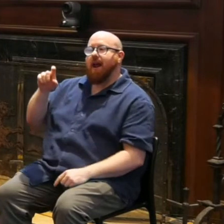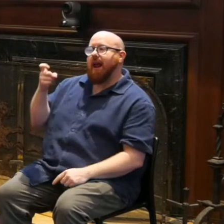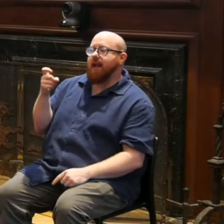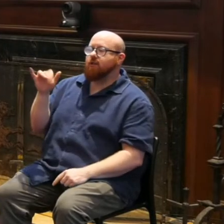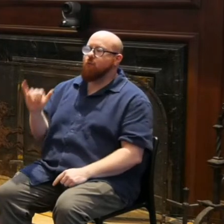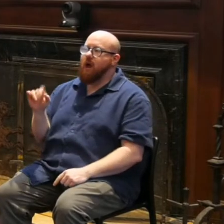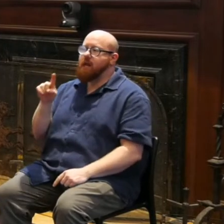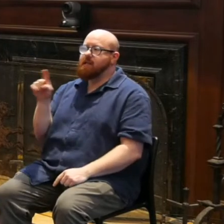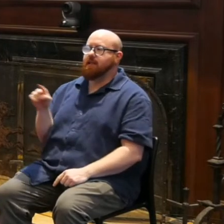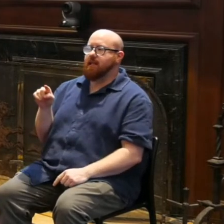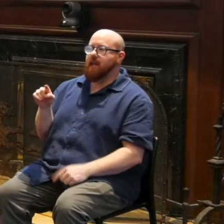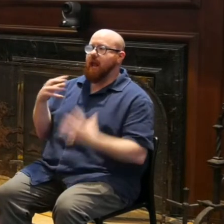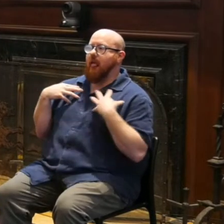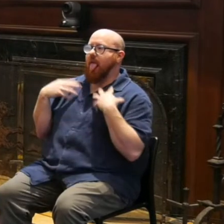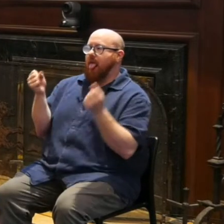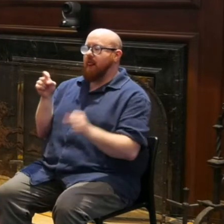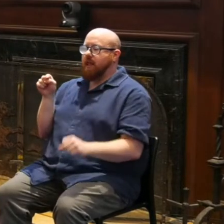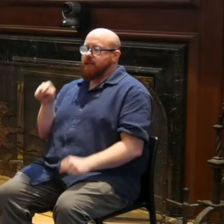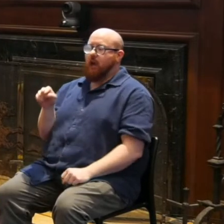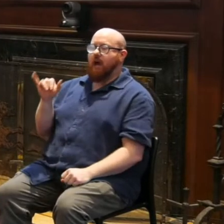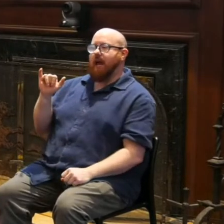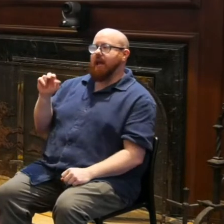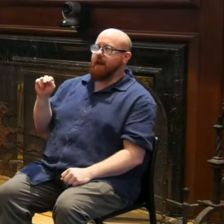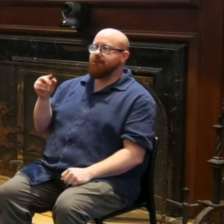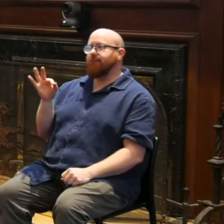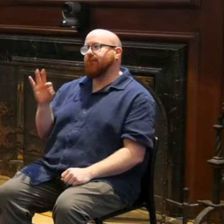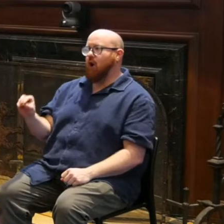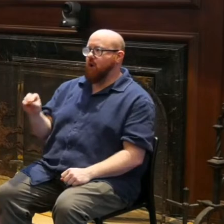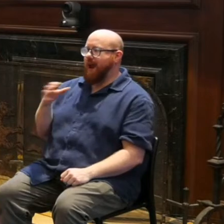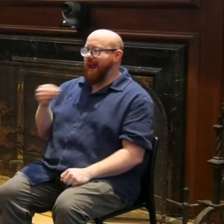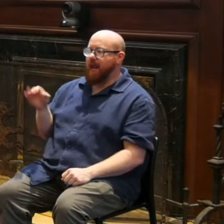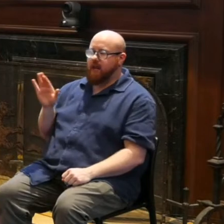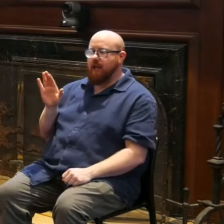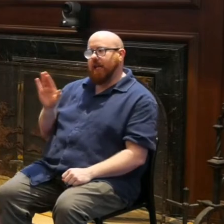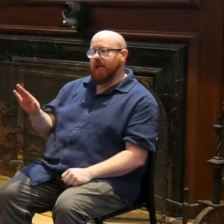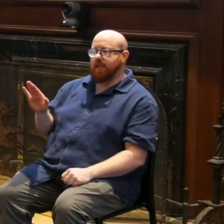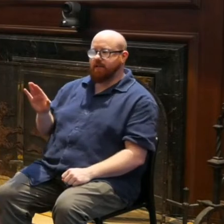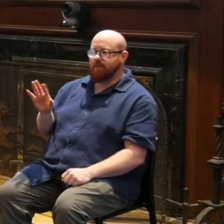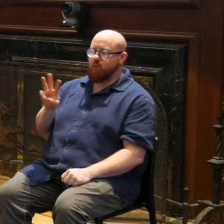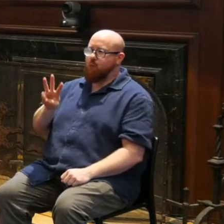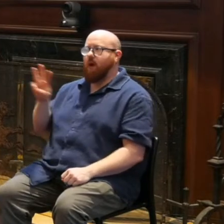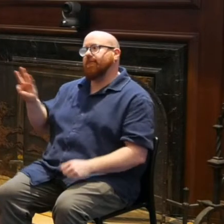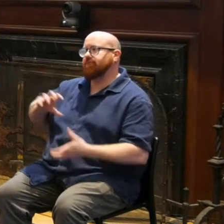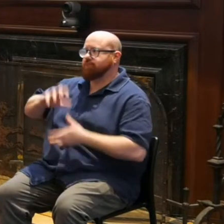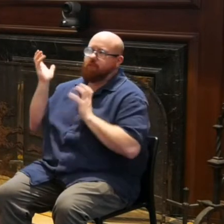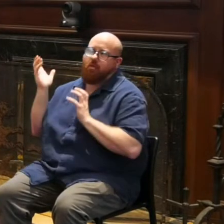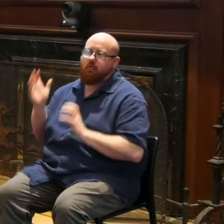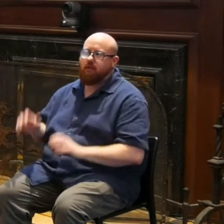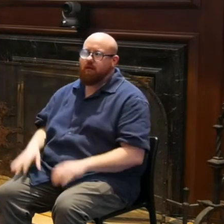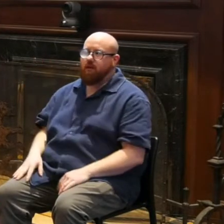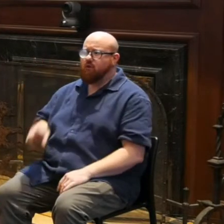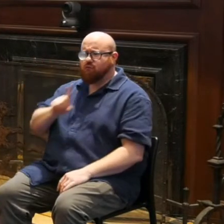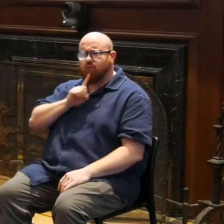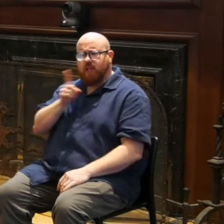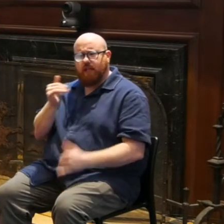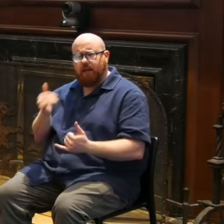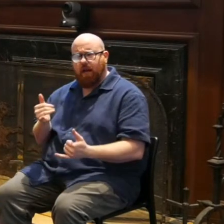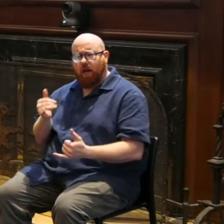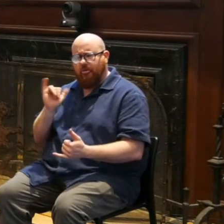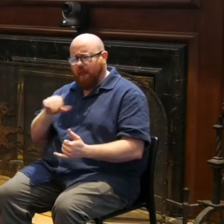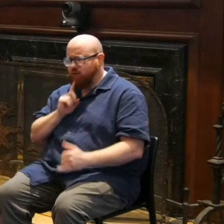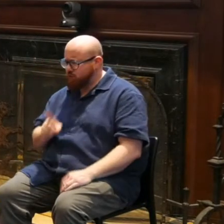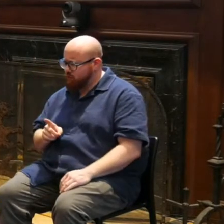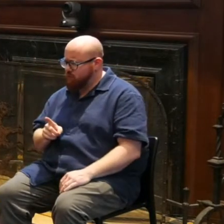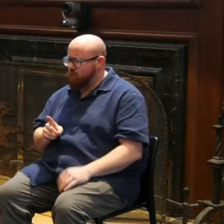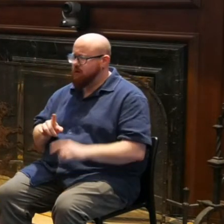xyzhealth.info and its dysfunctional website. Really now, is that true? But